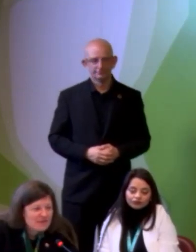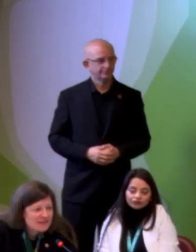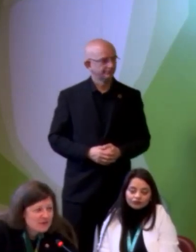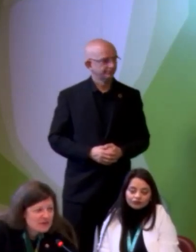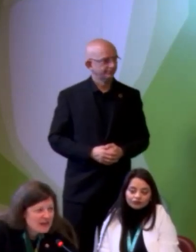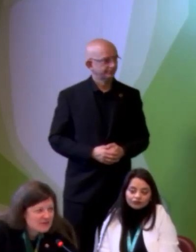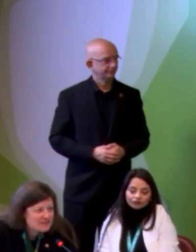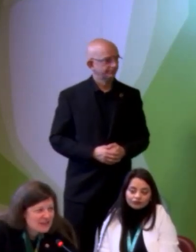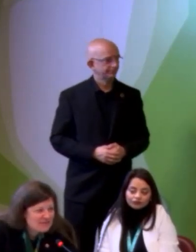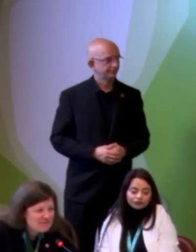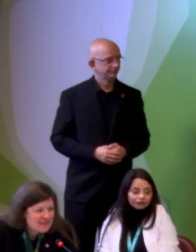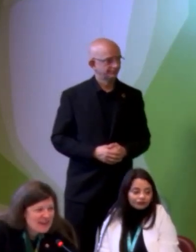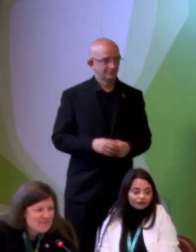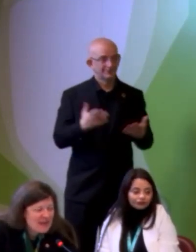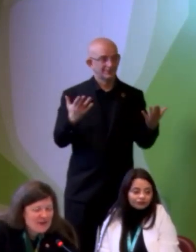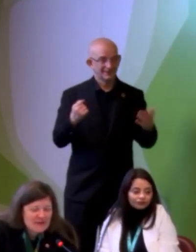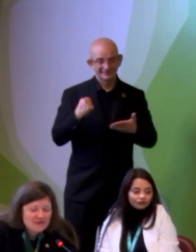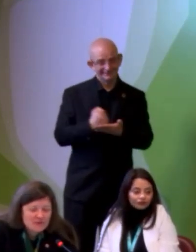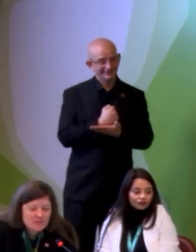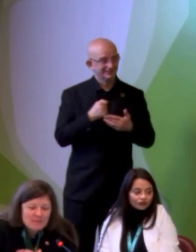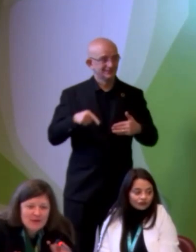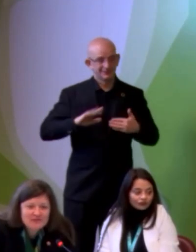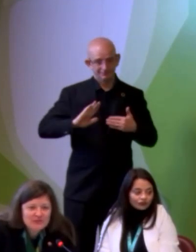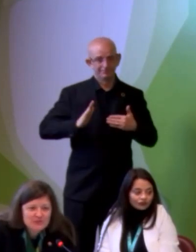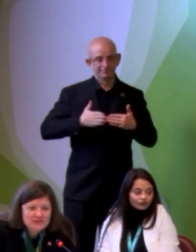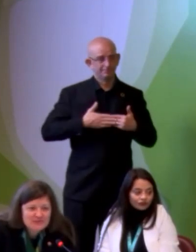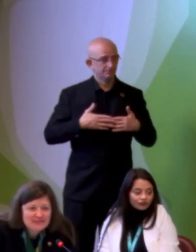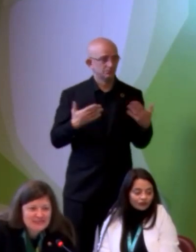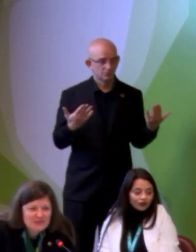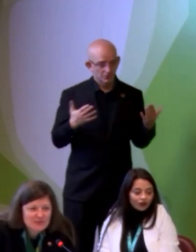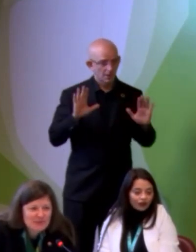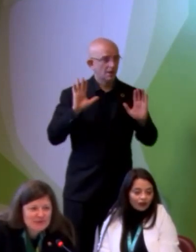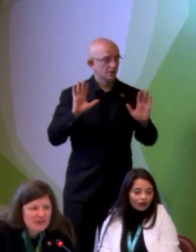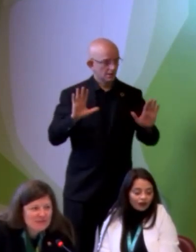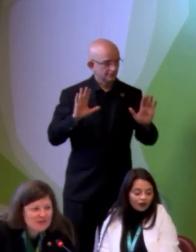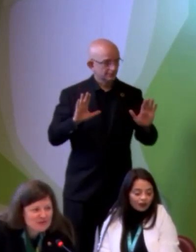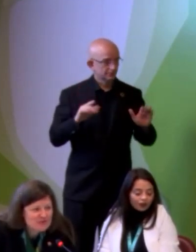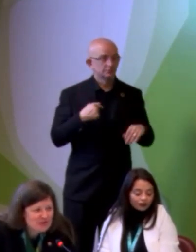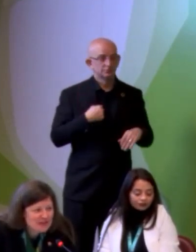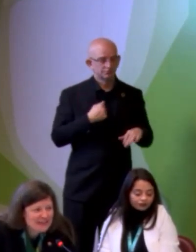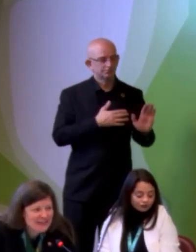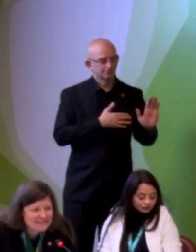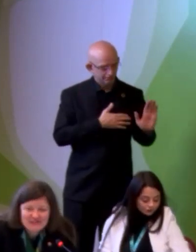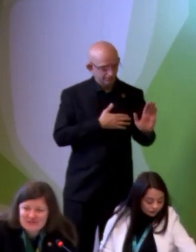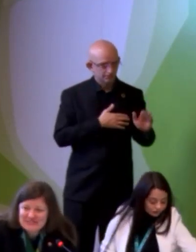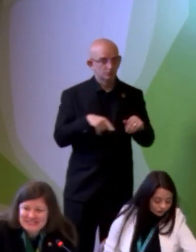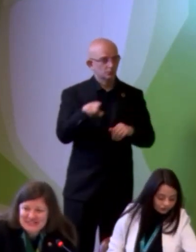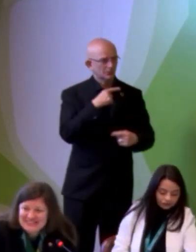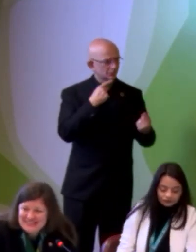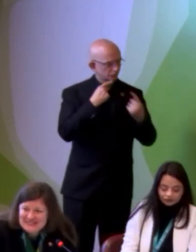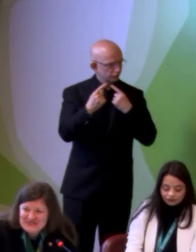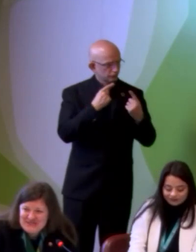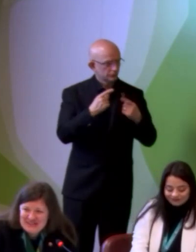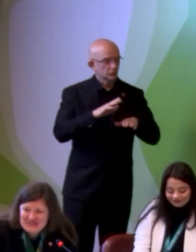I'm afraid we're out of time. However, I promised you this was the session where we would talk about children learning and teachers